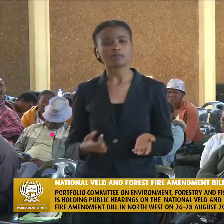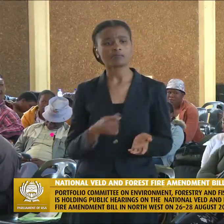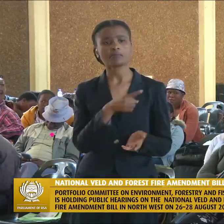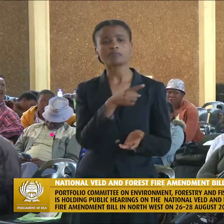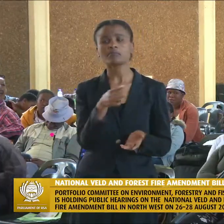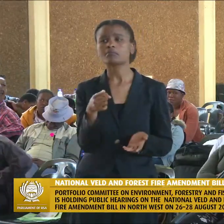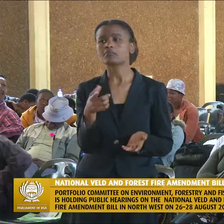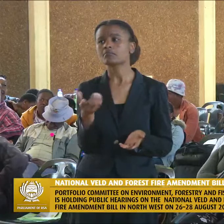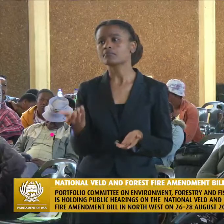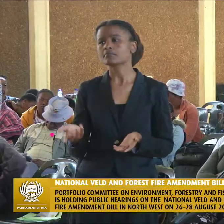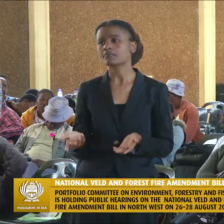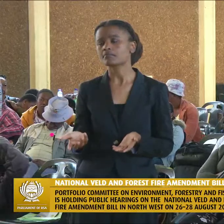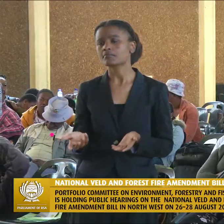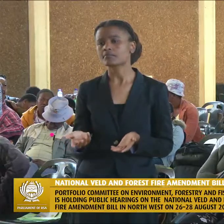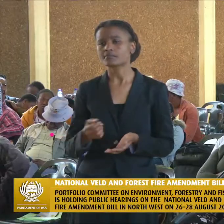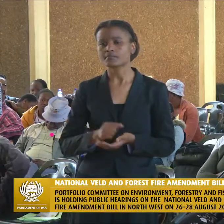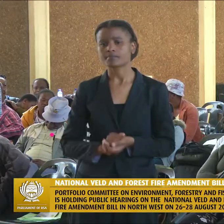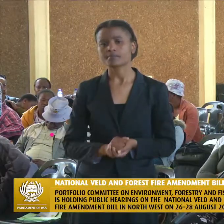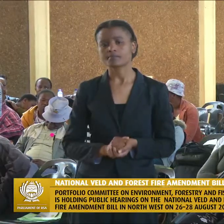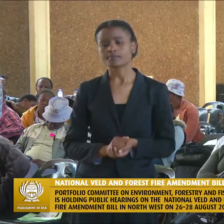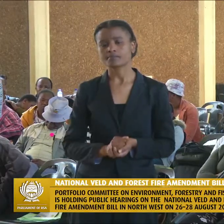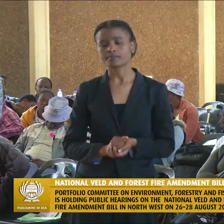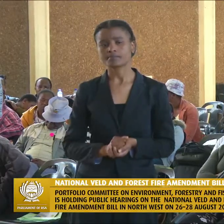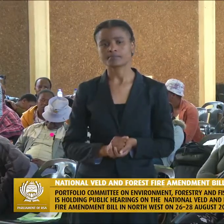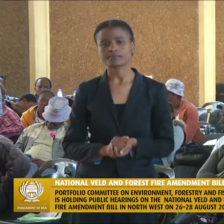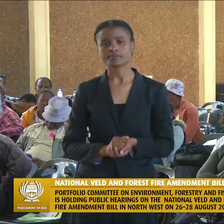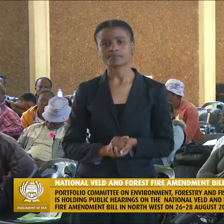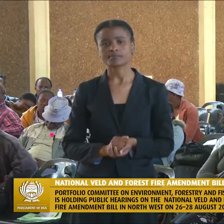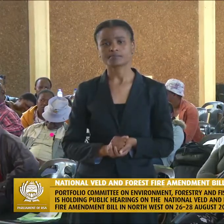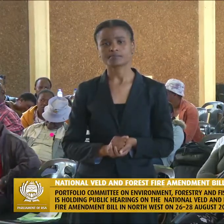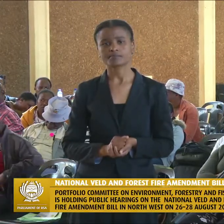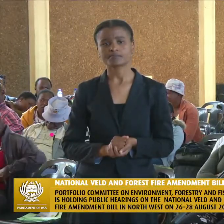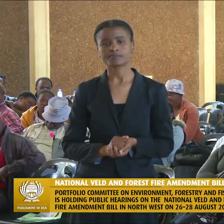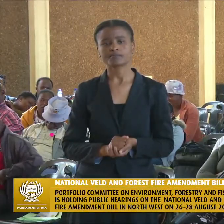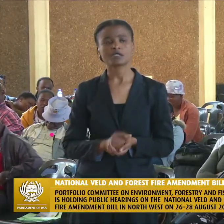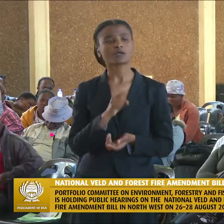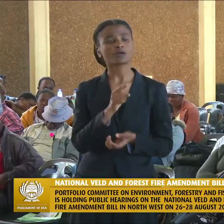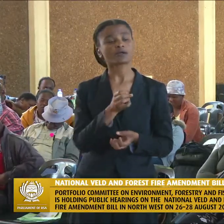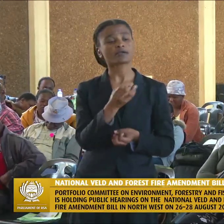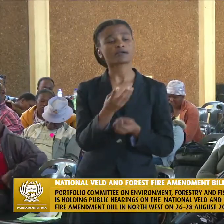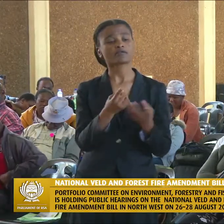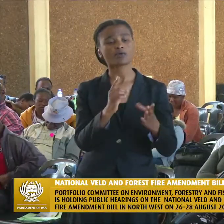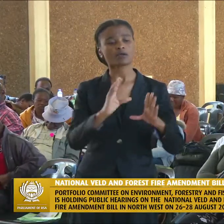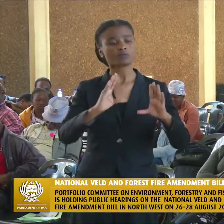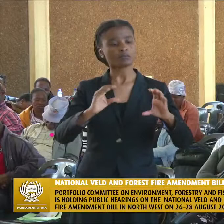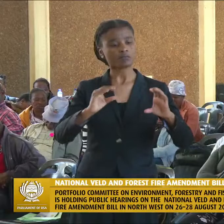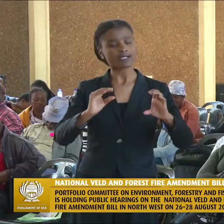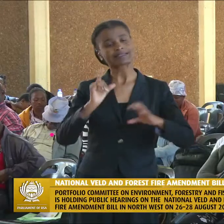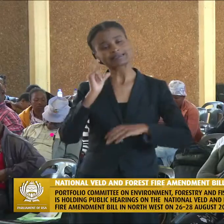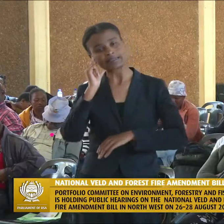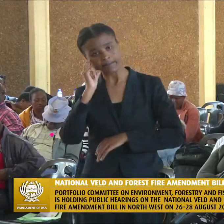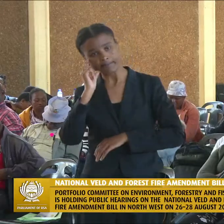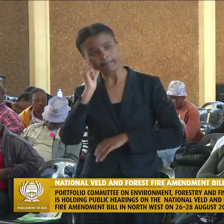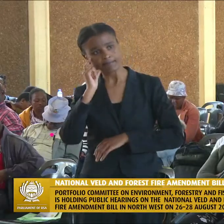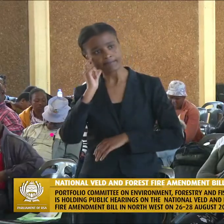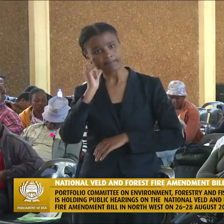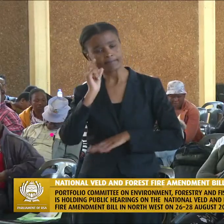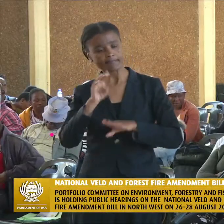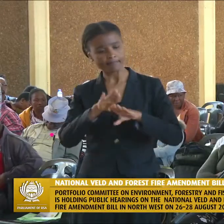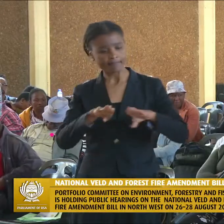we managed to give those people food and mattresses and but those people they need some